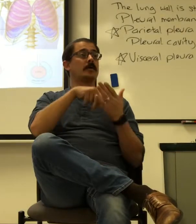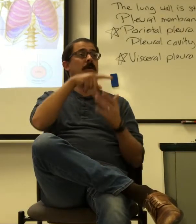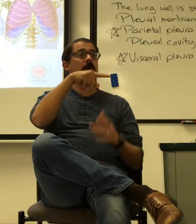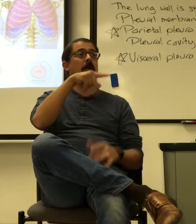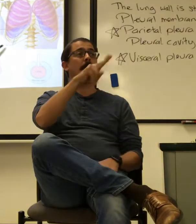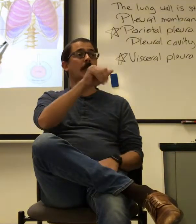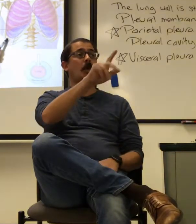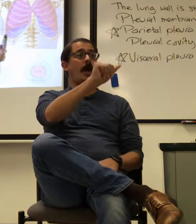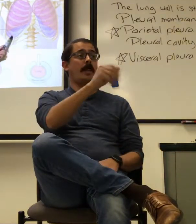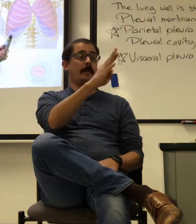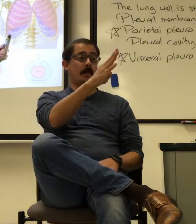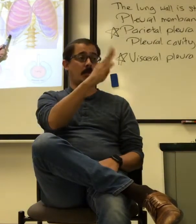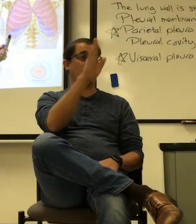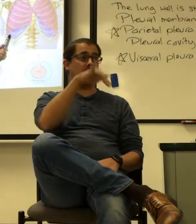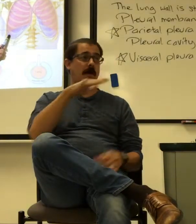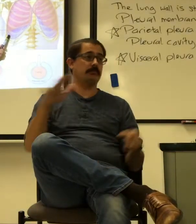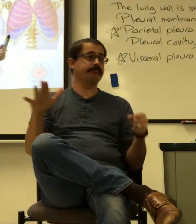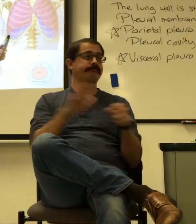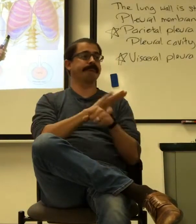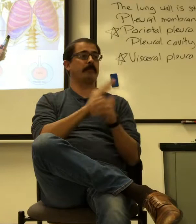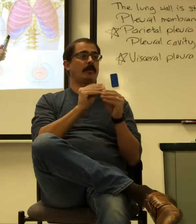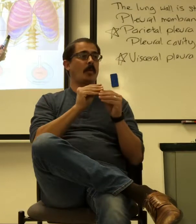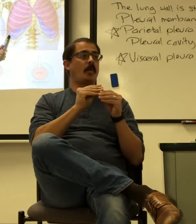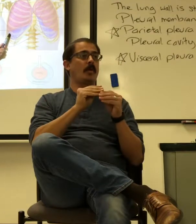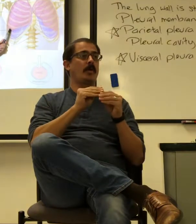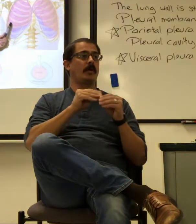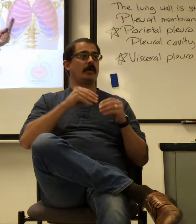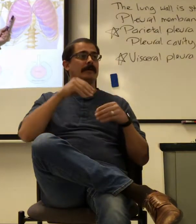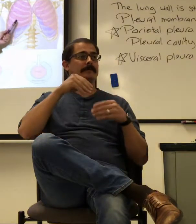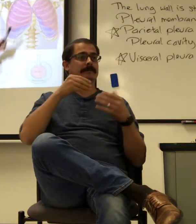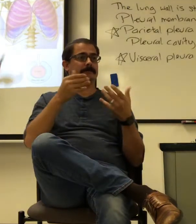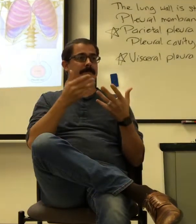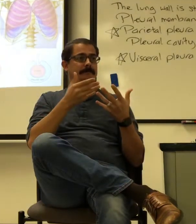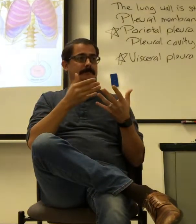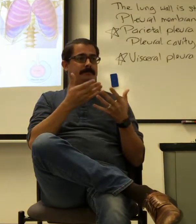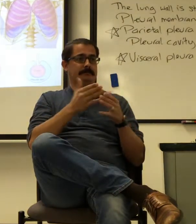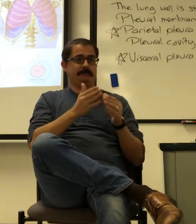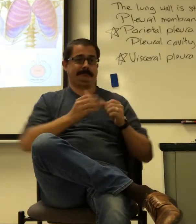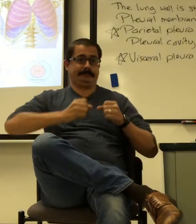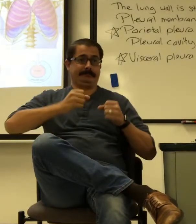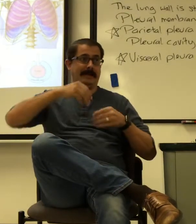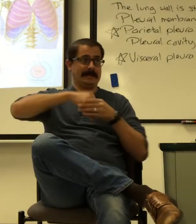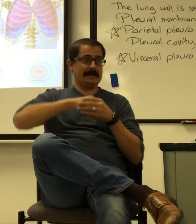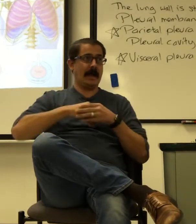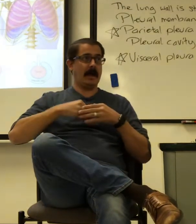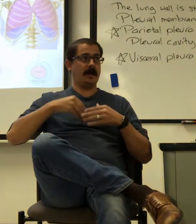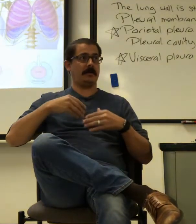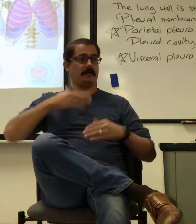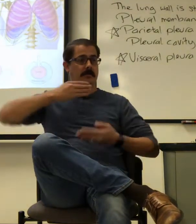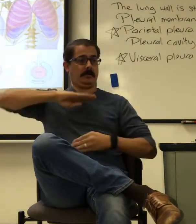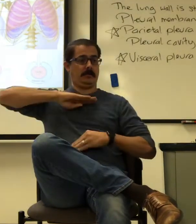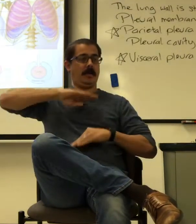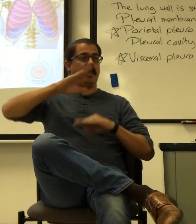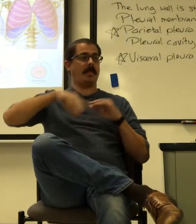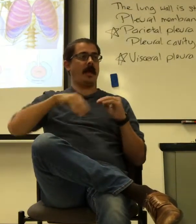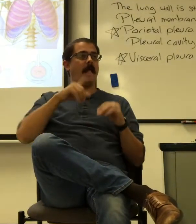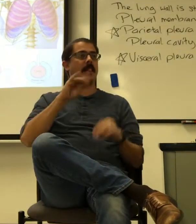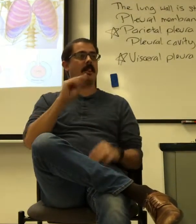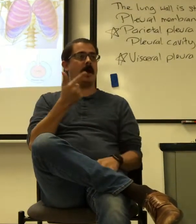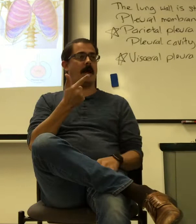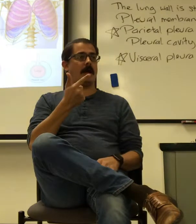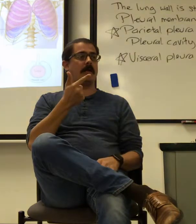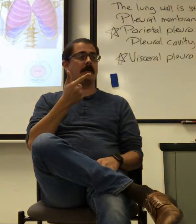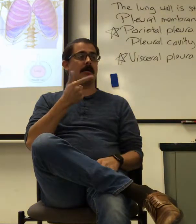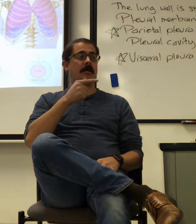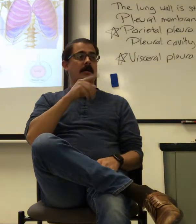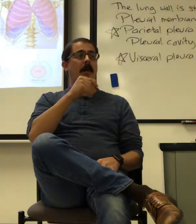occupy more space in the thoracic cavity than the lungs. So make no mistake, the pleural cavity is filled